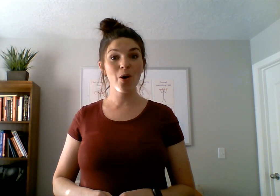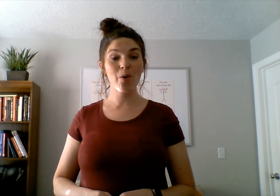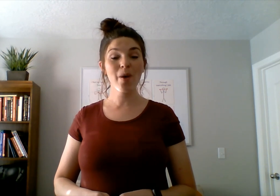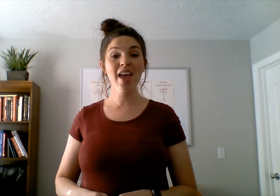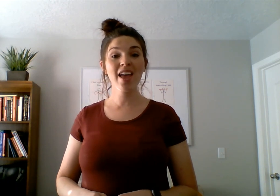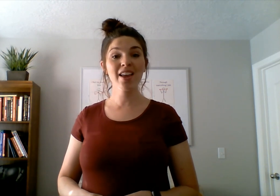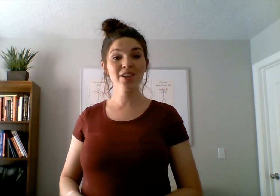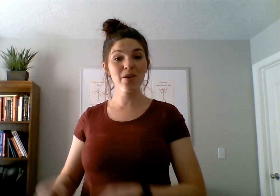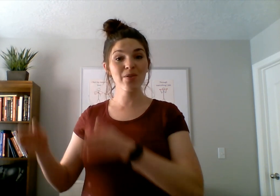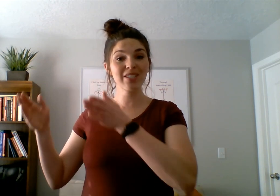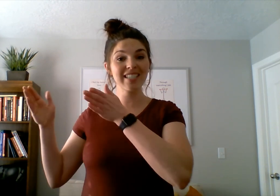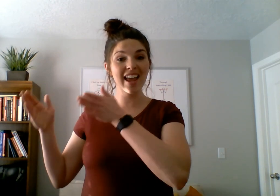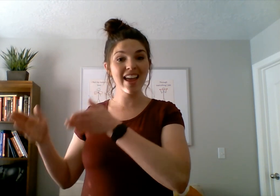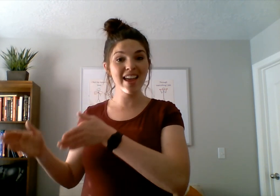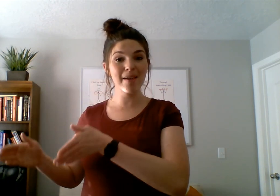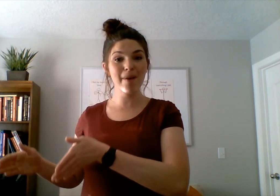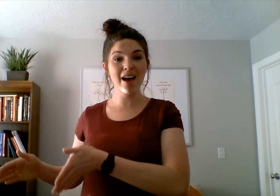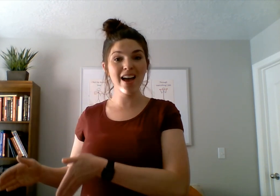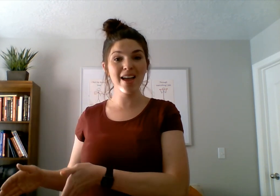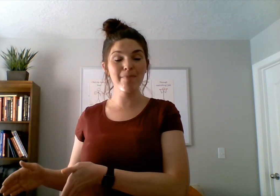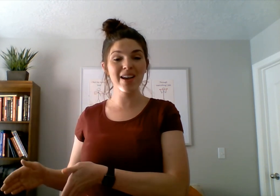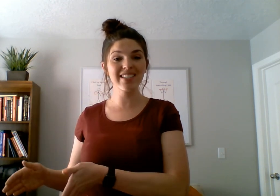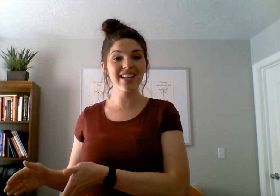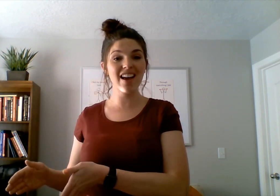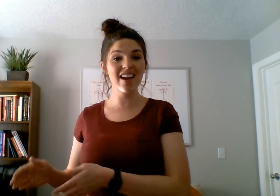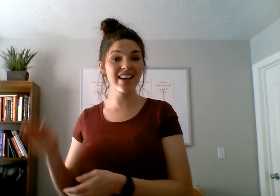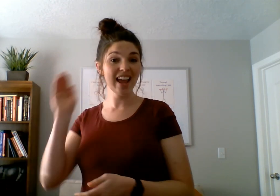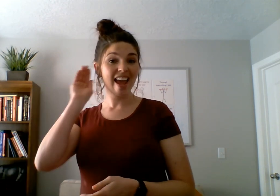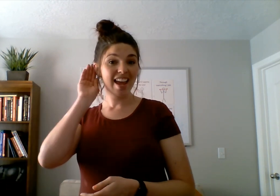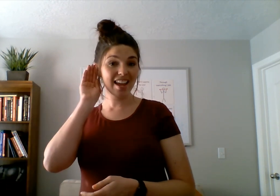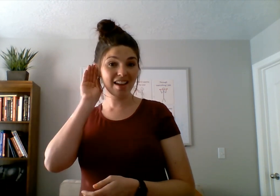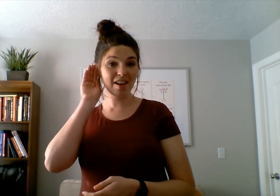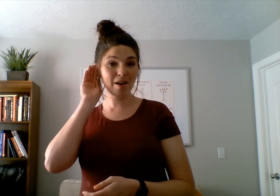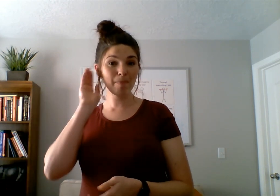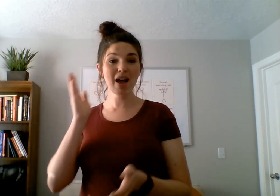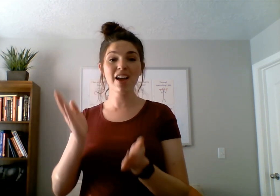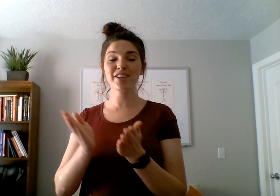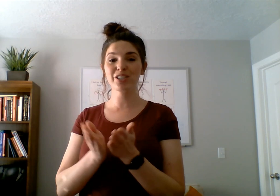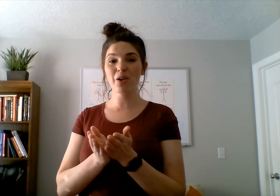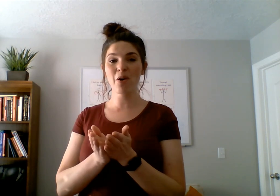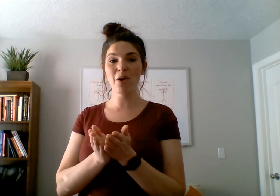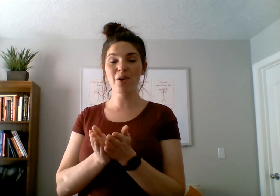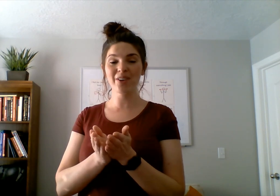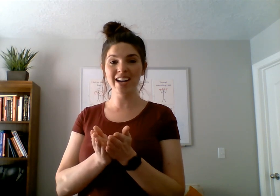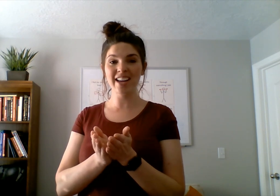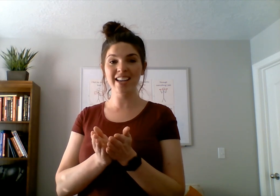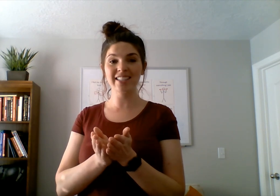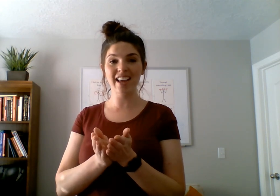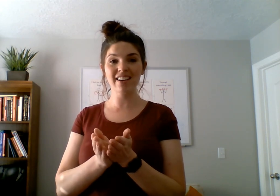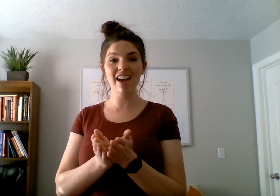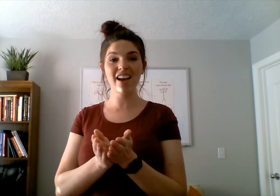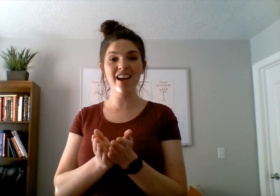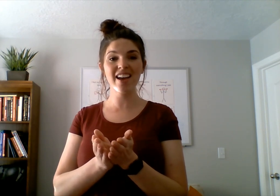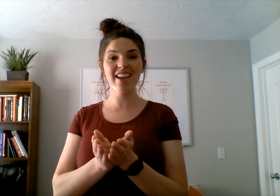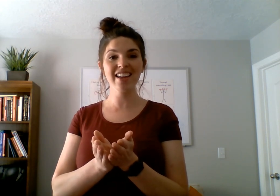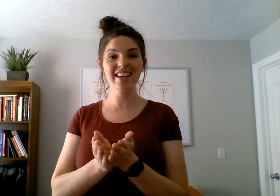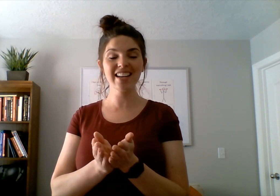when you stay by my side, hear my stories at night